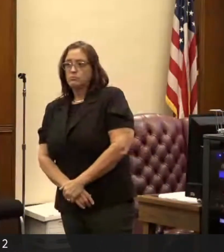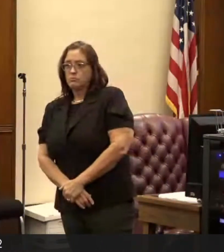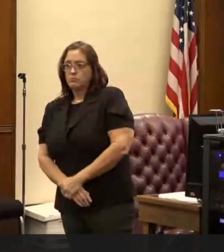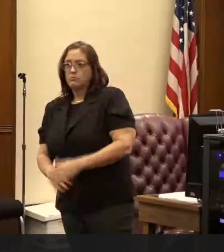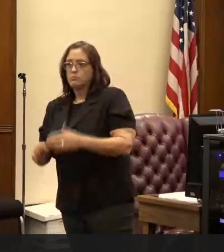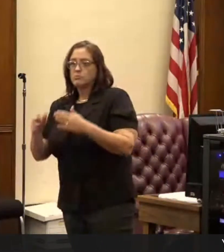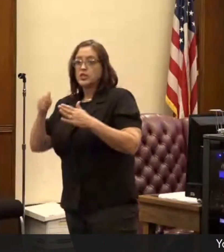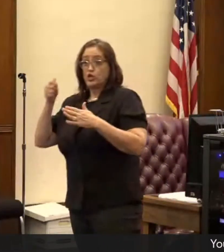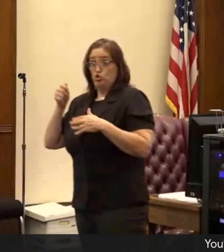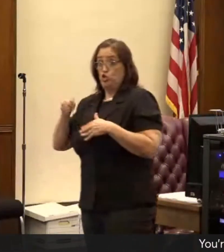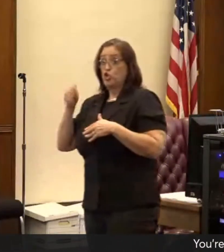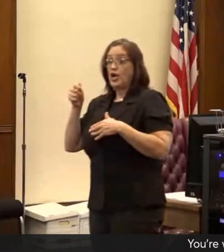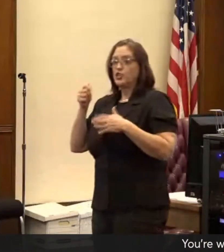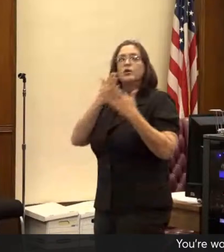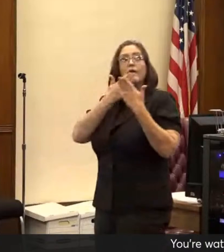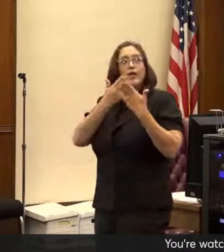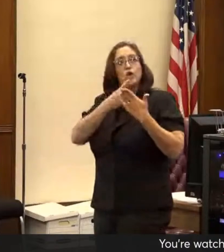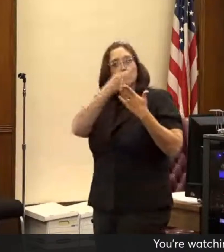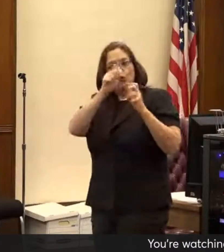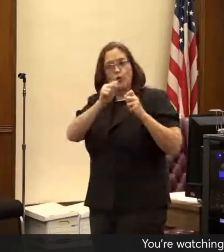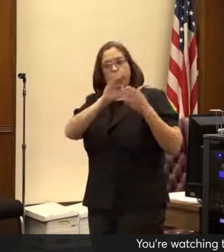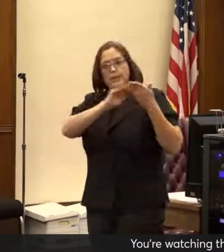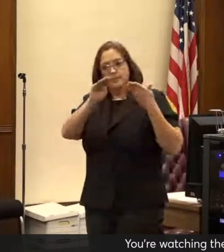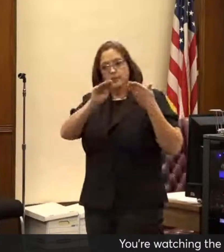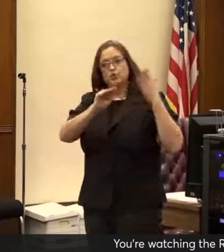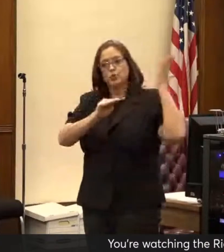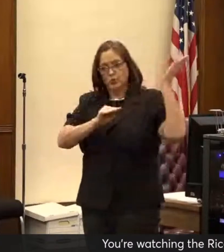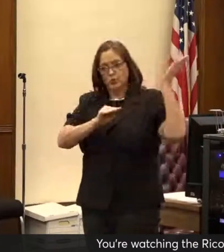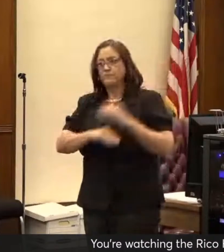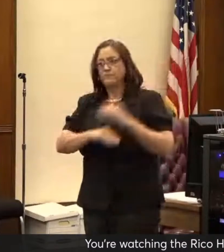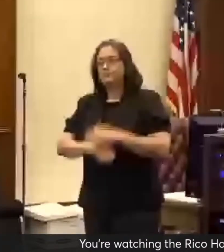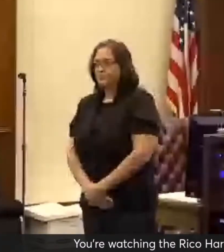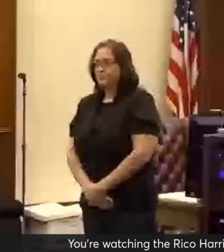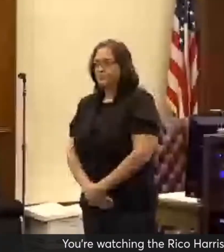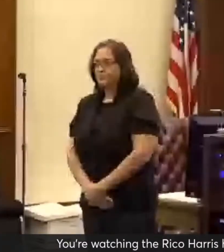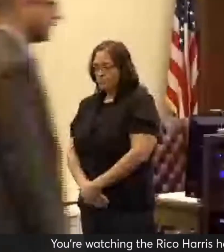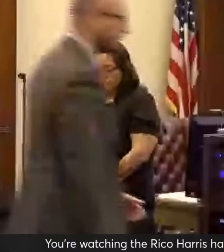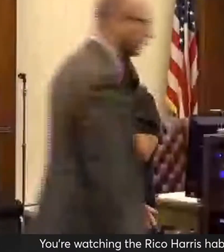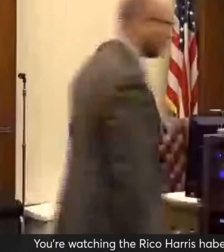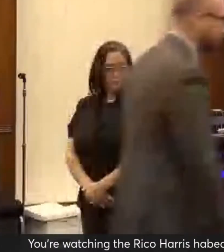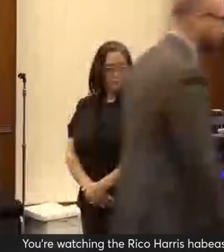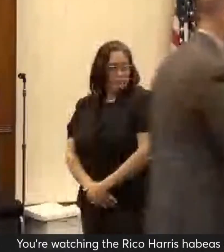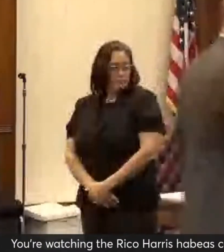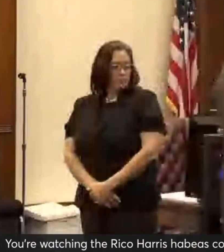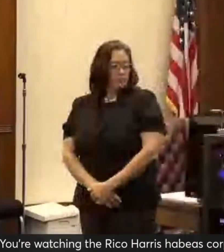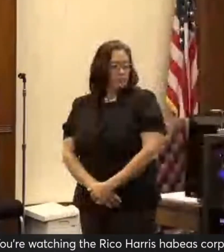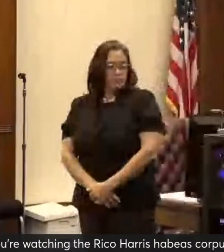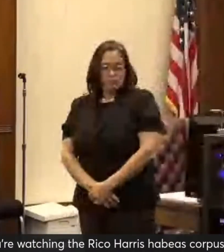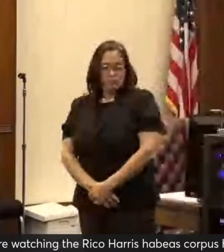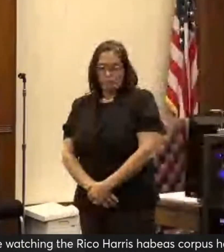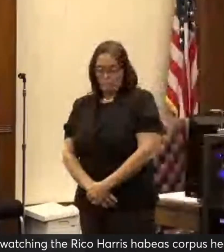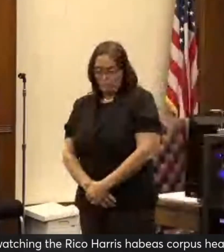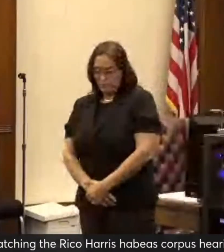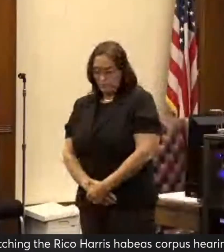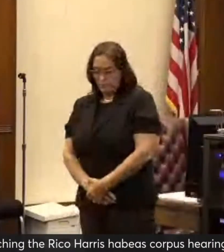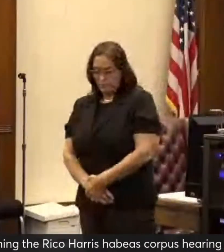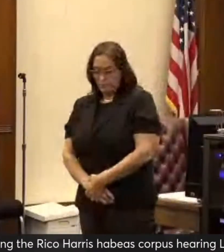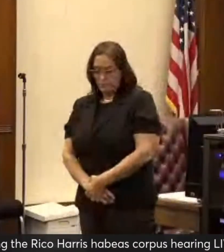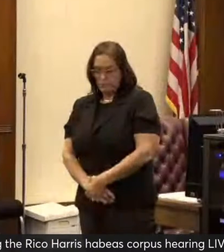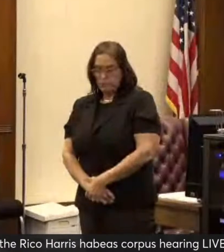Thank you. You may be excused, Ms. Clark. Thank you. Thank you. Thank you, Ms. Clark.